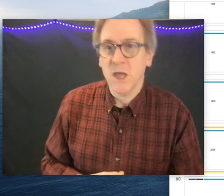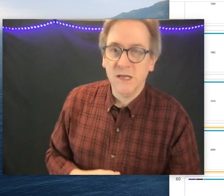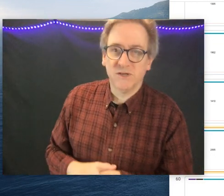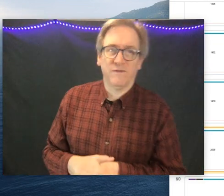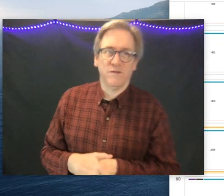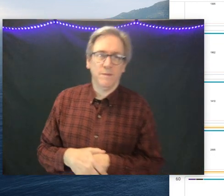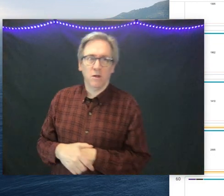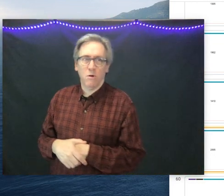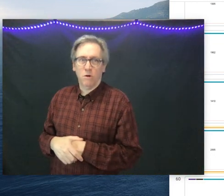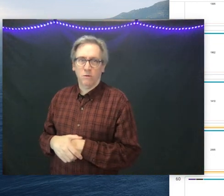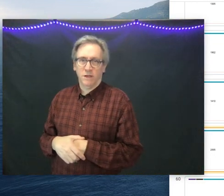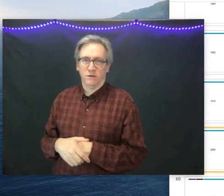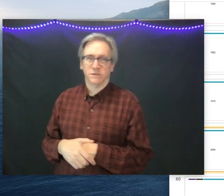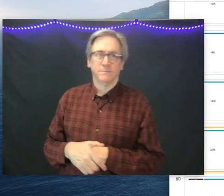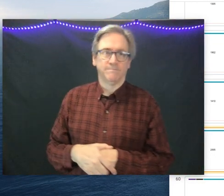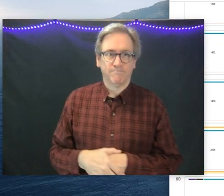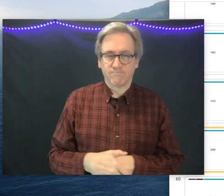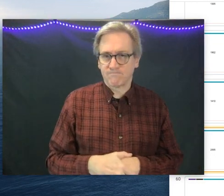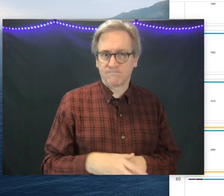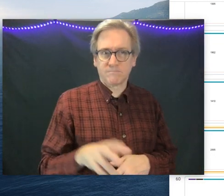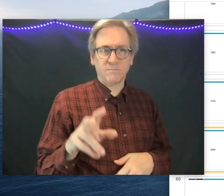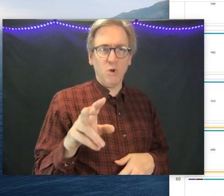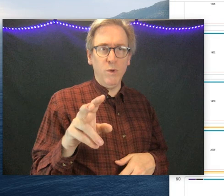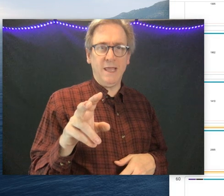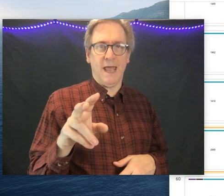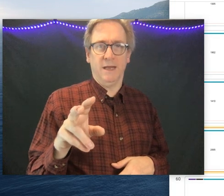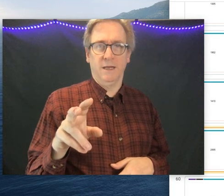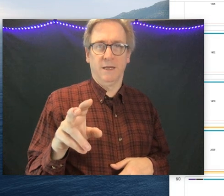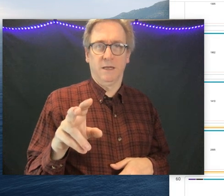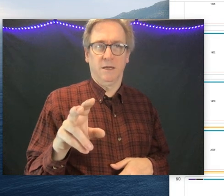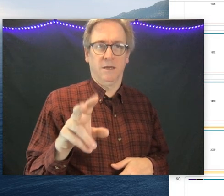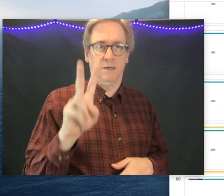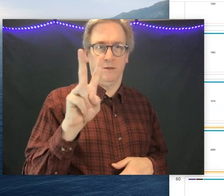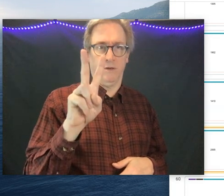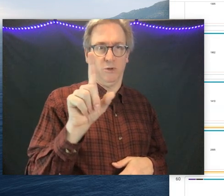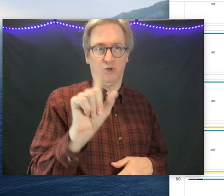Okay. So for the middle 00 years, we can,